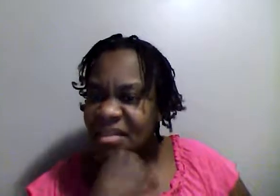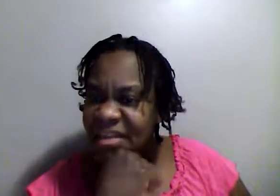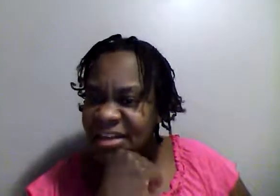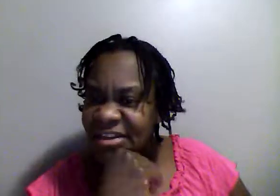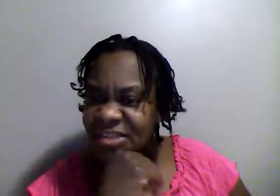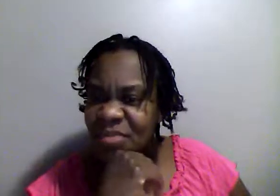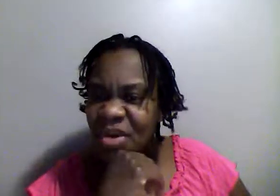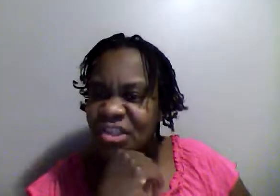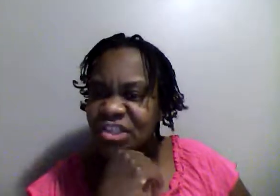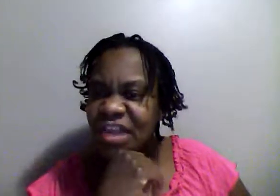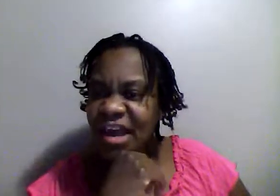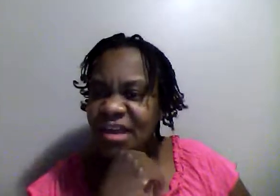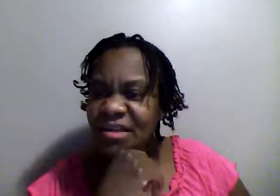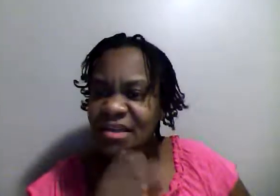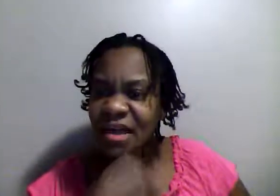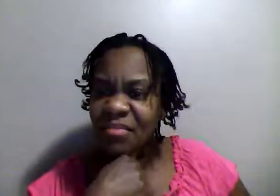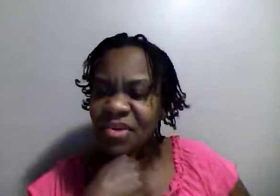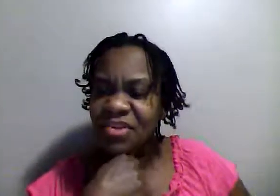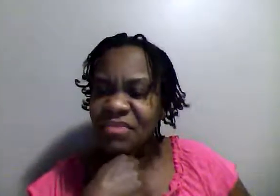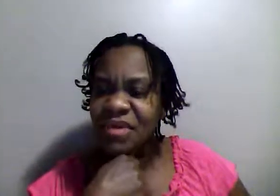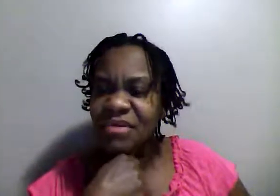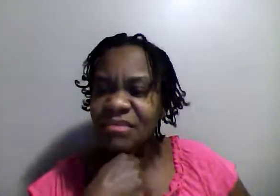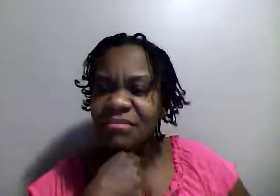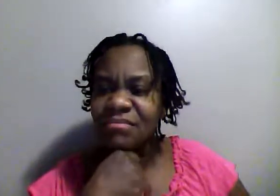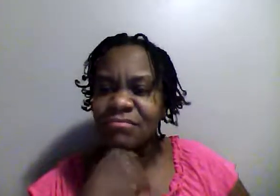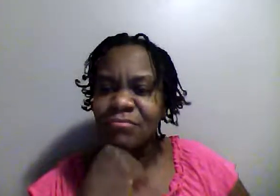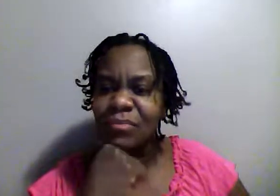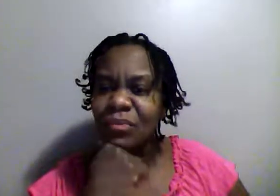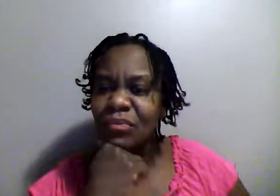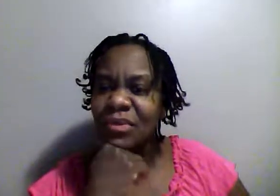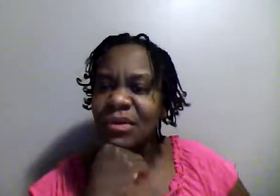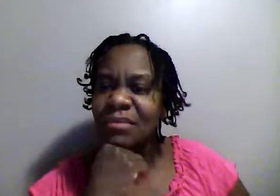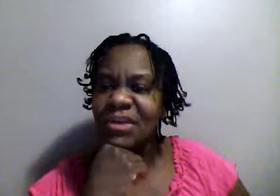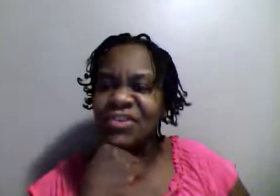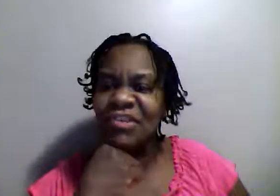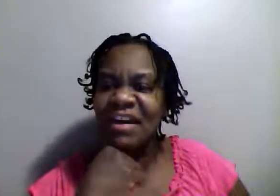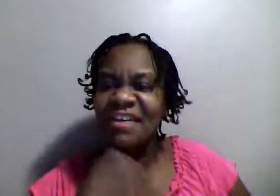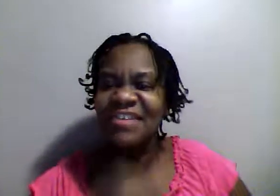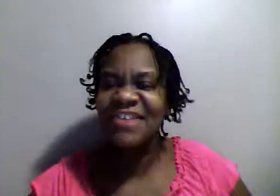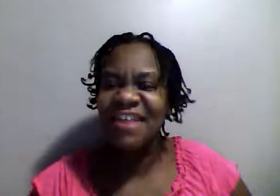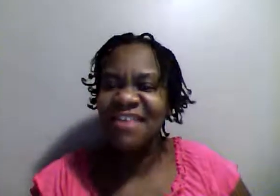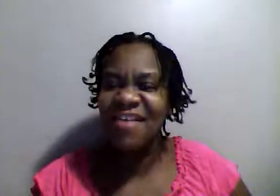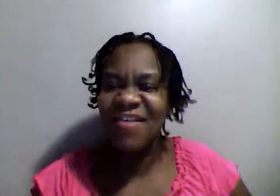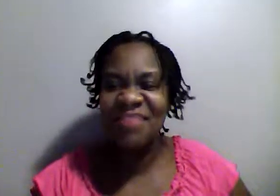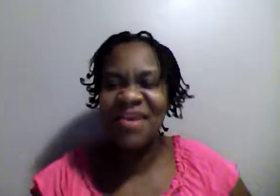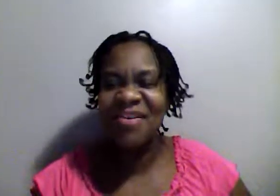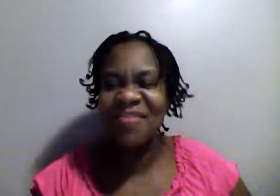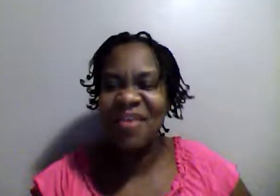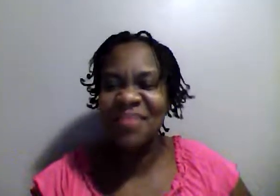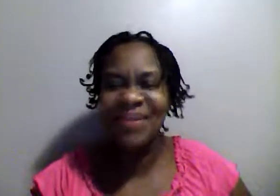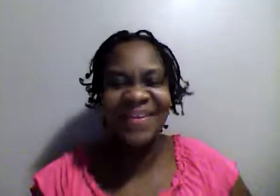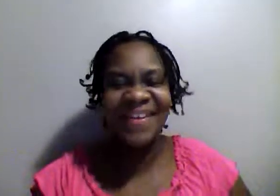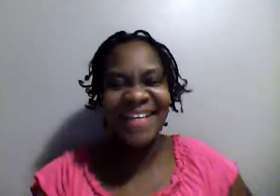That a small child eat that much tomato? I'm not sure I understand that one, like a farmer.